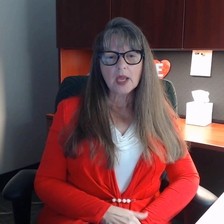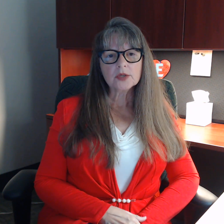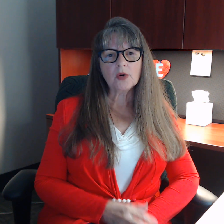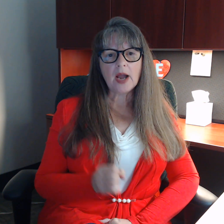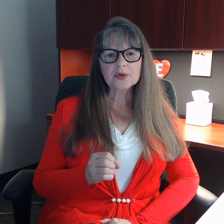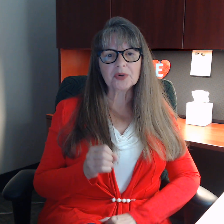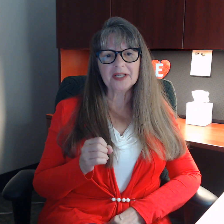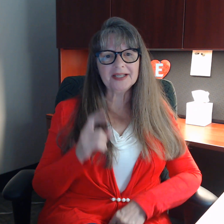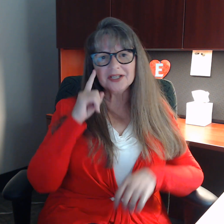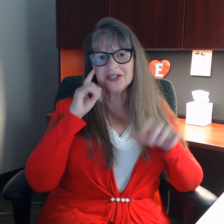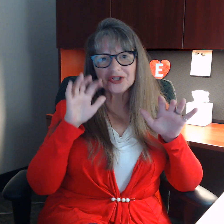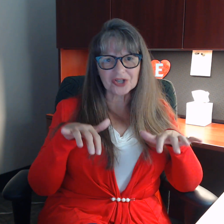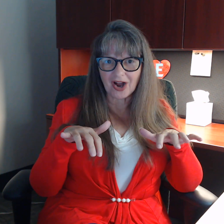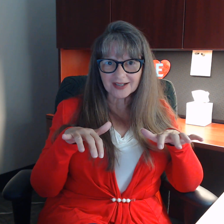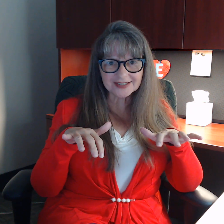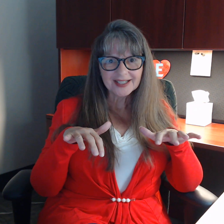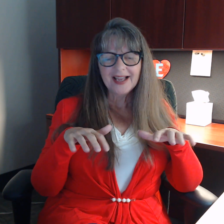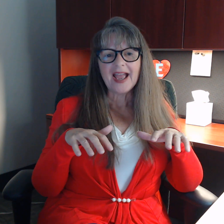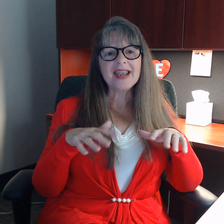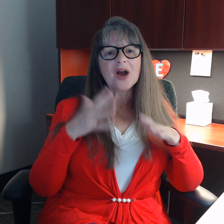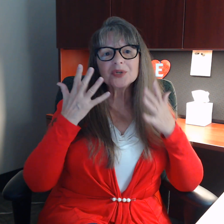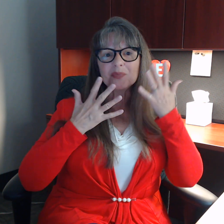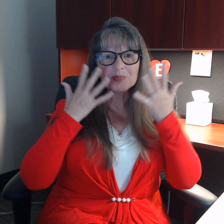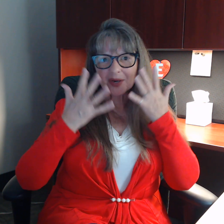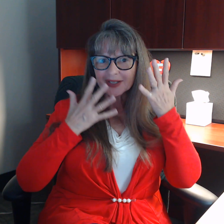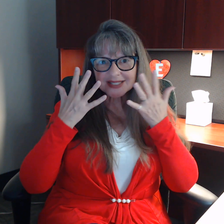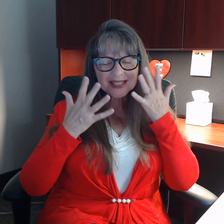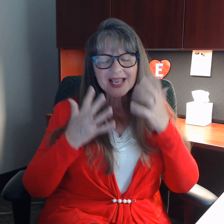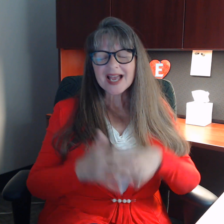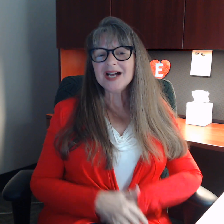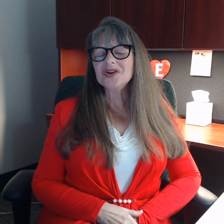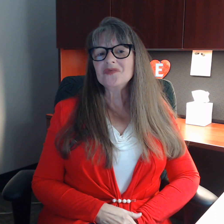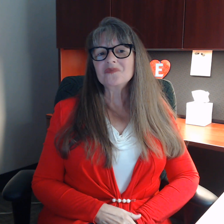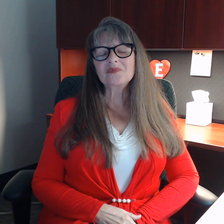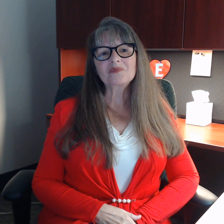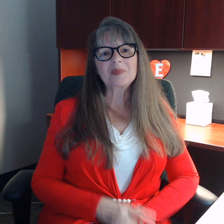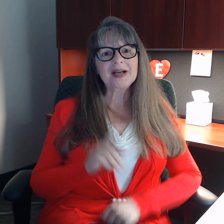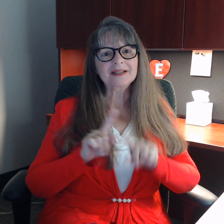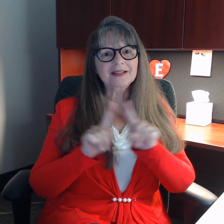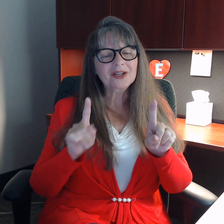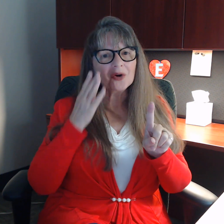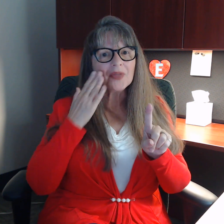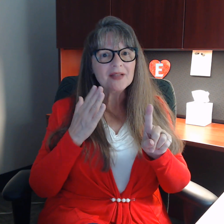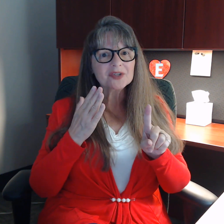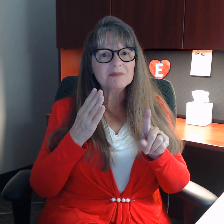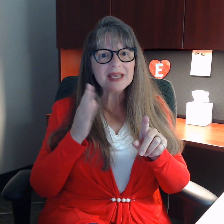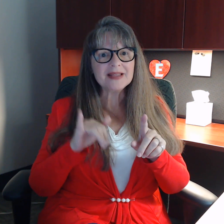So I was really shocked, and I was embarrassed. But that to me, that